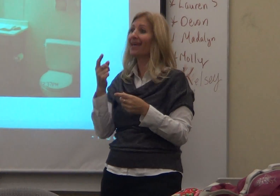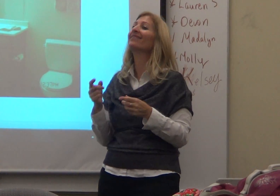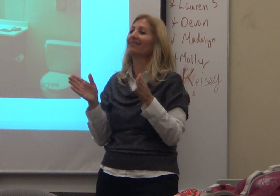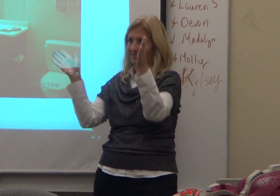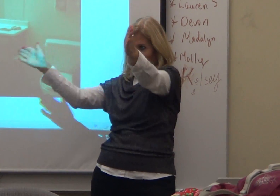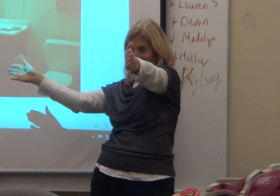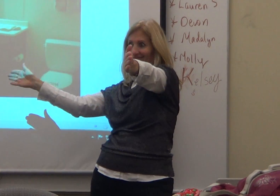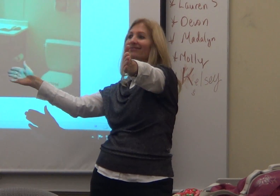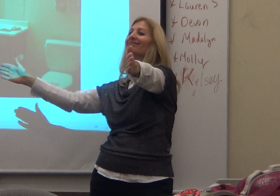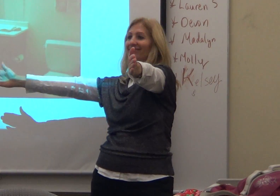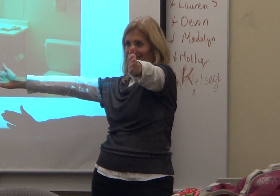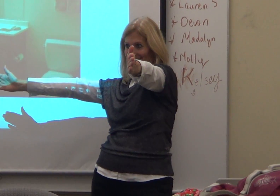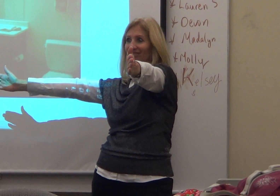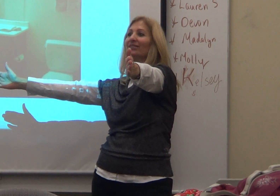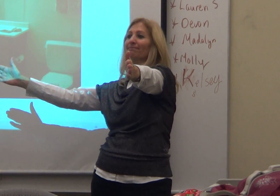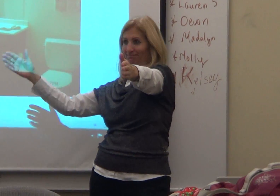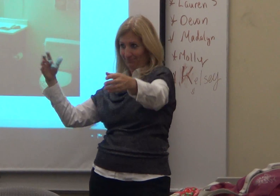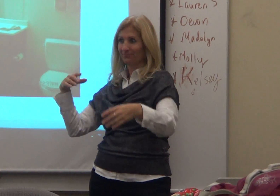differentiate. We got that understanding?